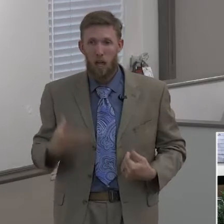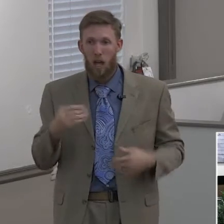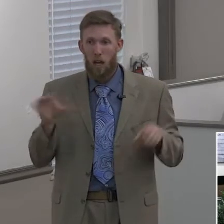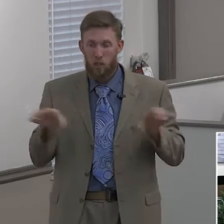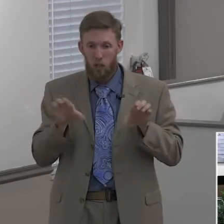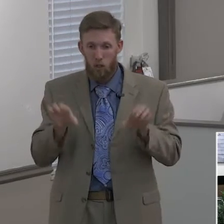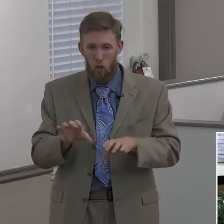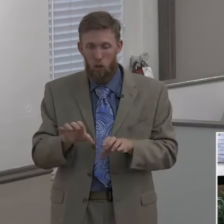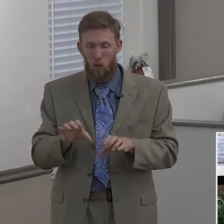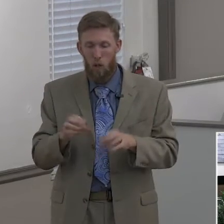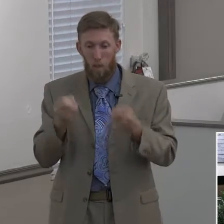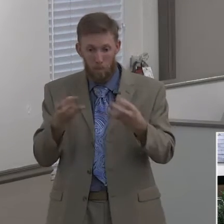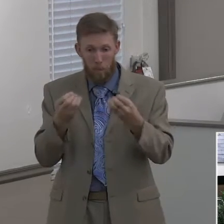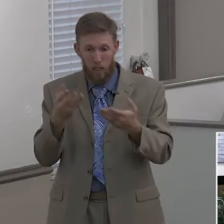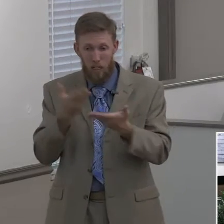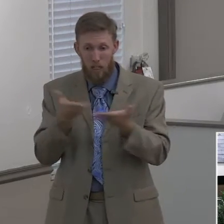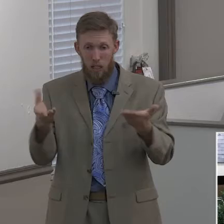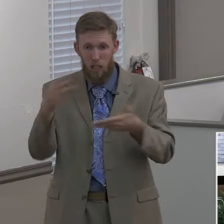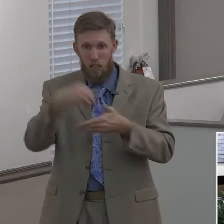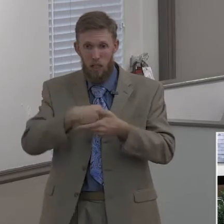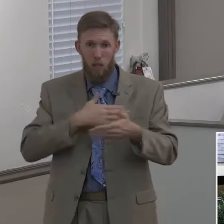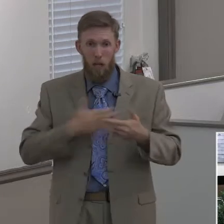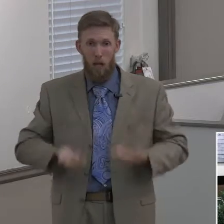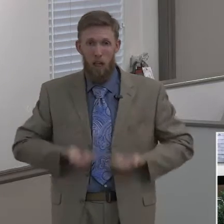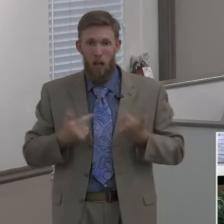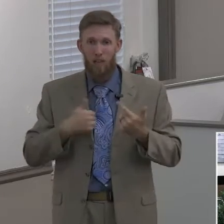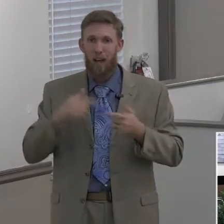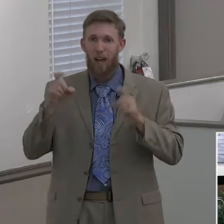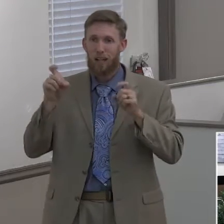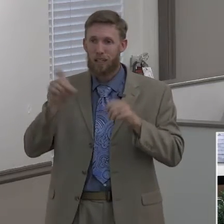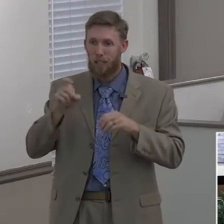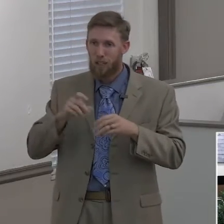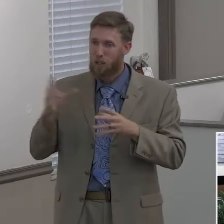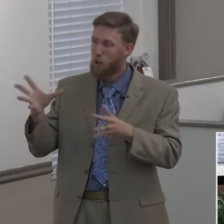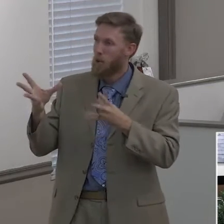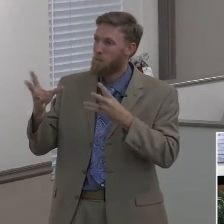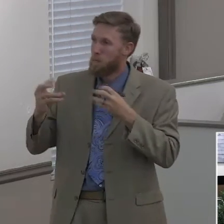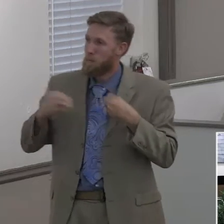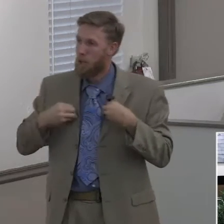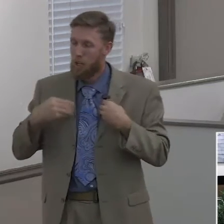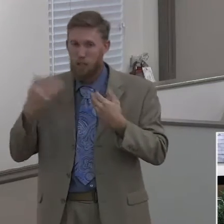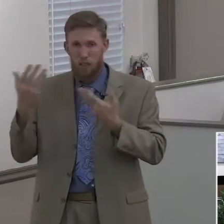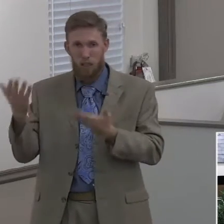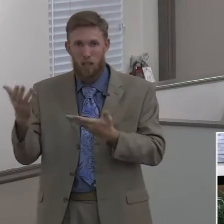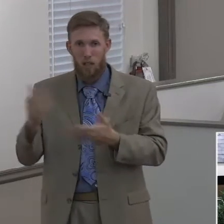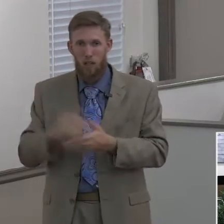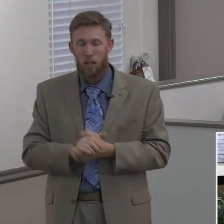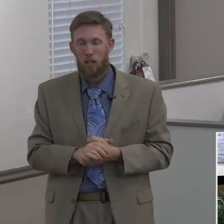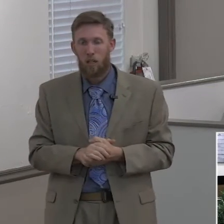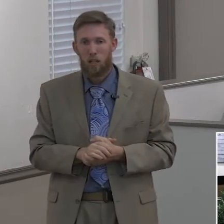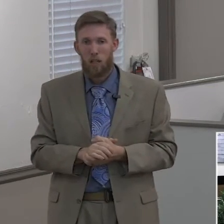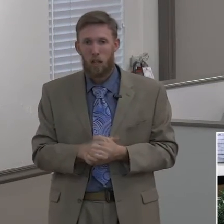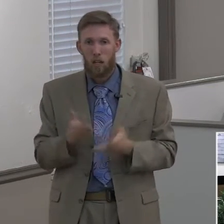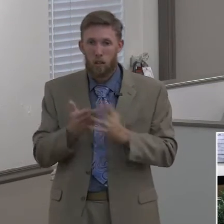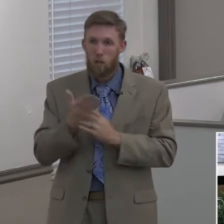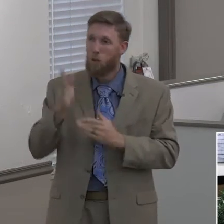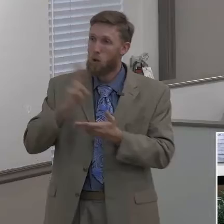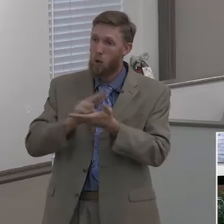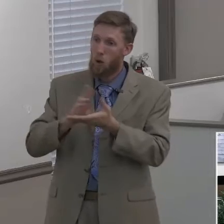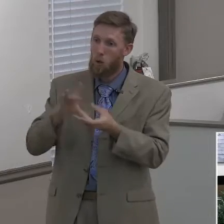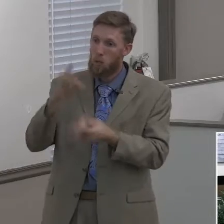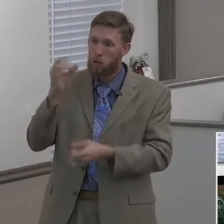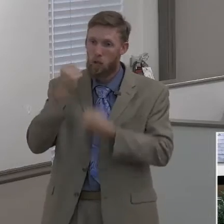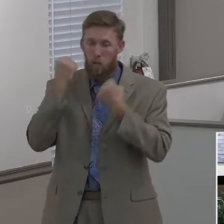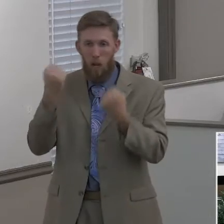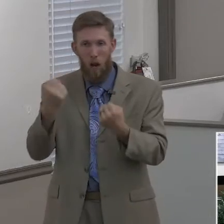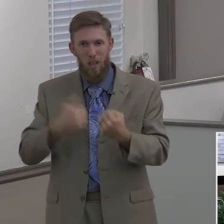at least 70 different things in my life, and I need to embrace that. It's through the power of the Holy Spirit that